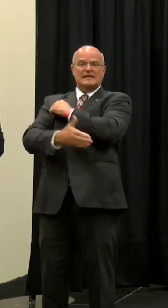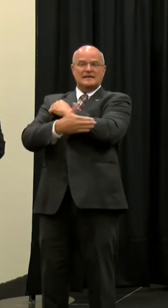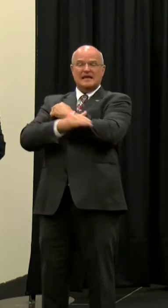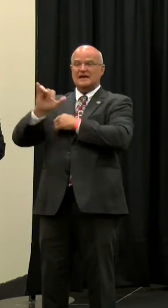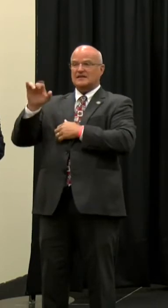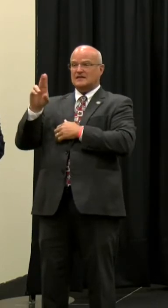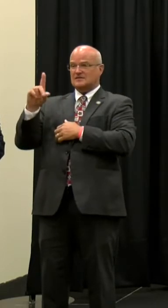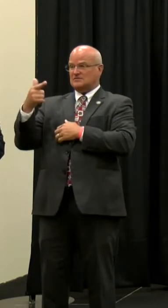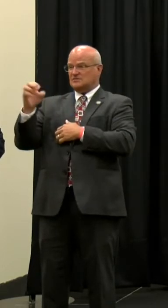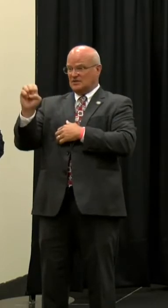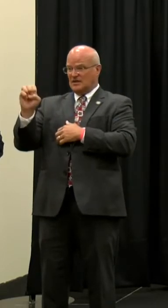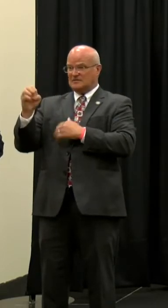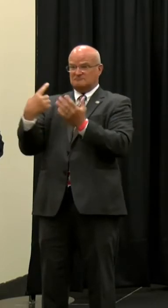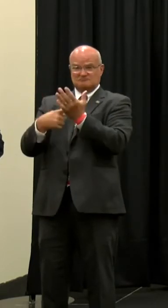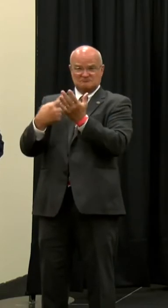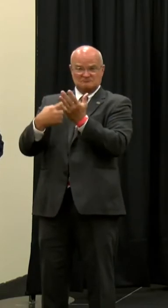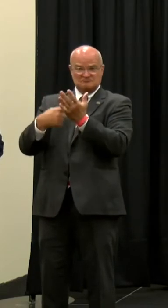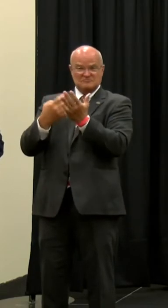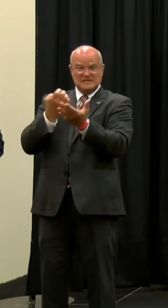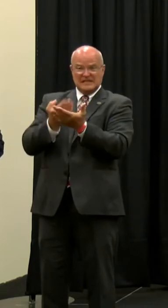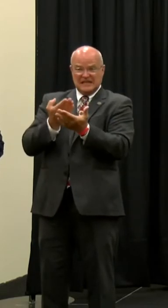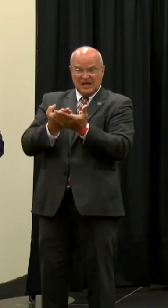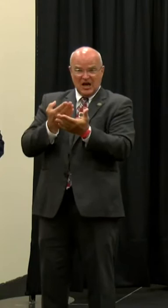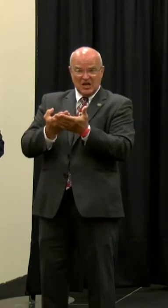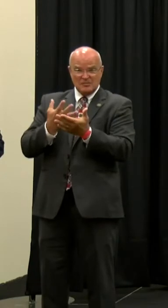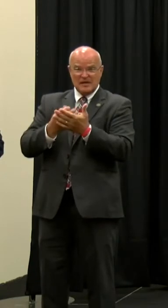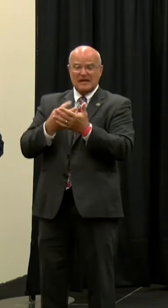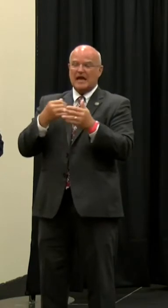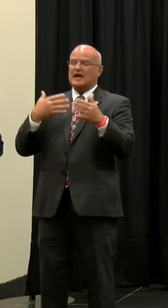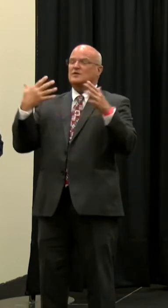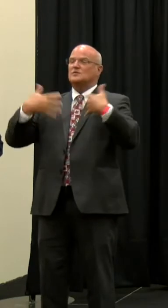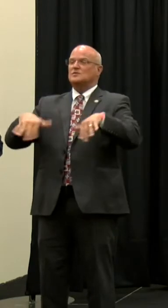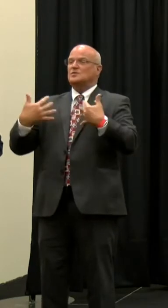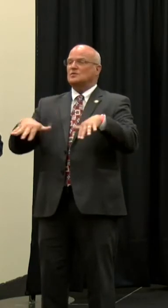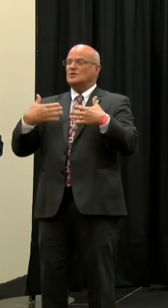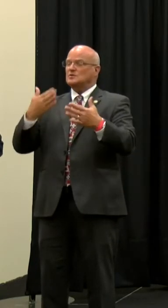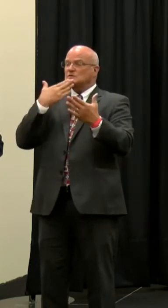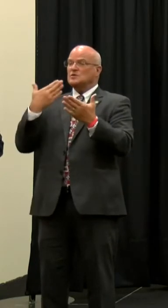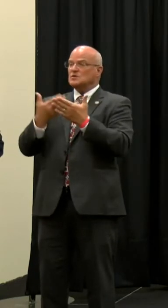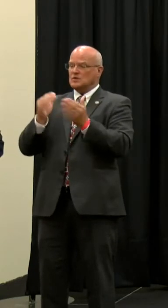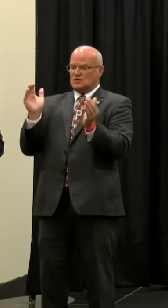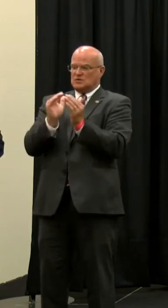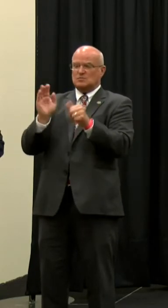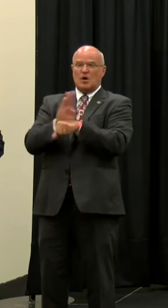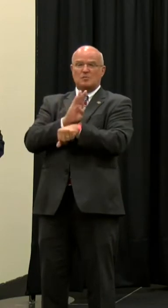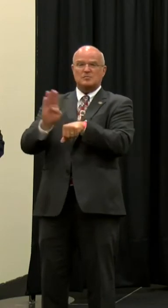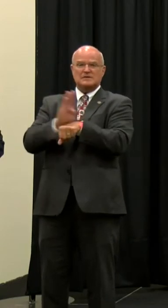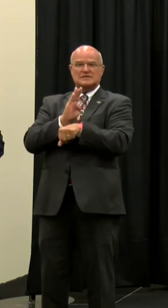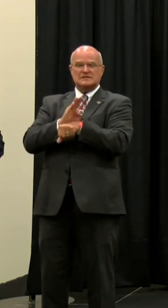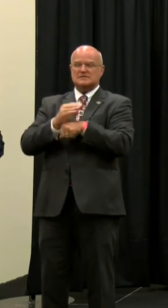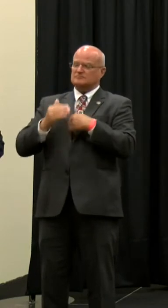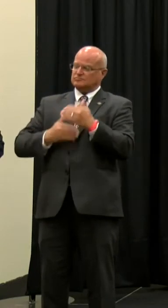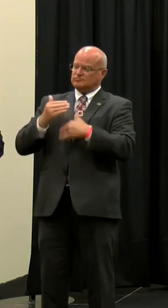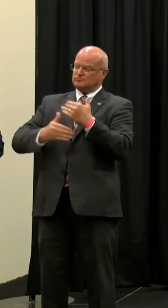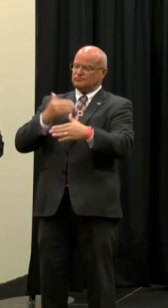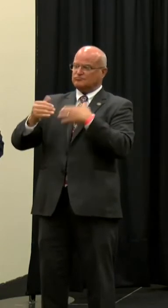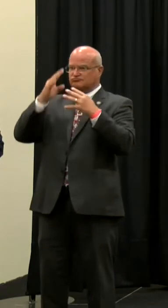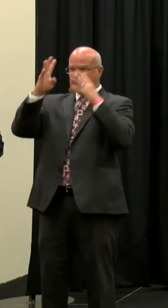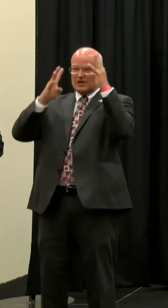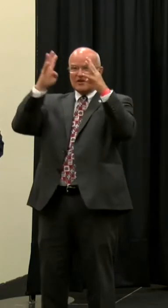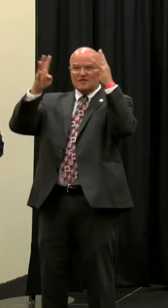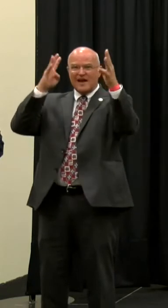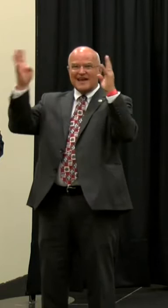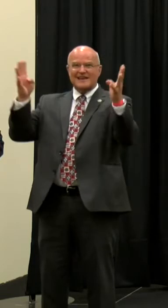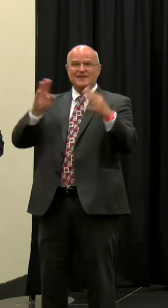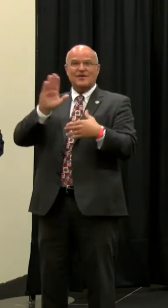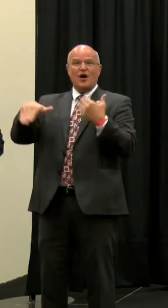talking about the economy here and the resilience of it, how the small businesses are doing well, they're innovating, and